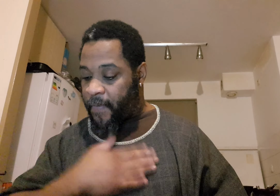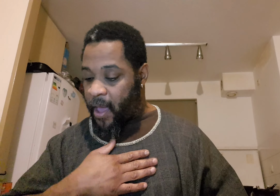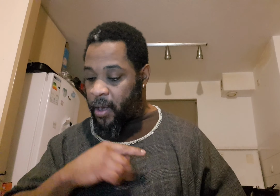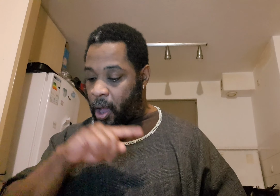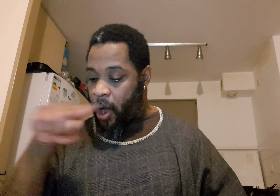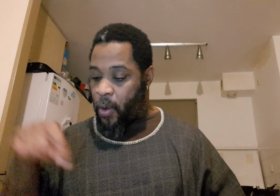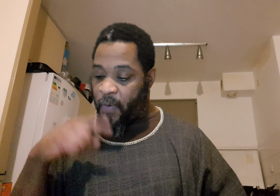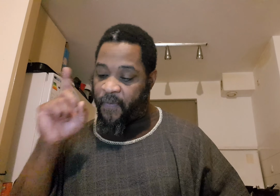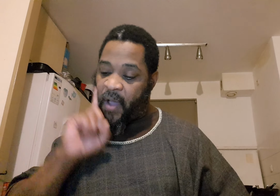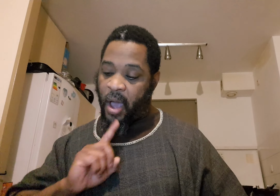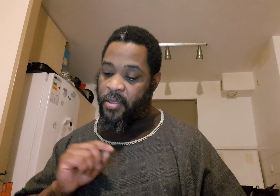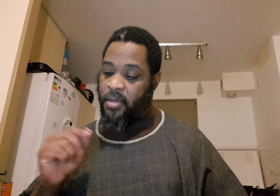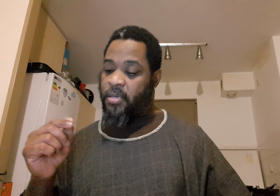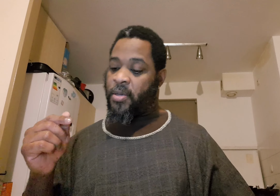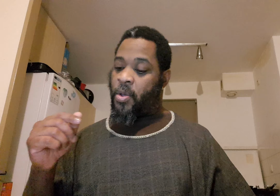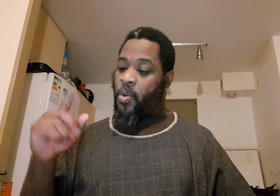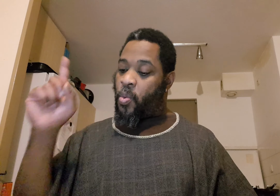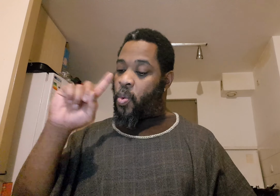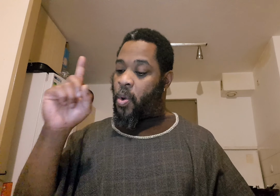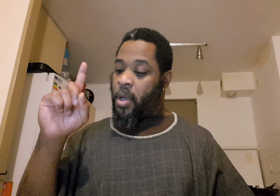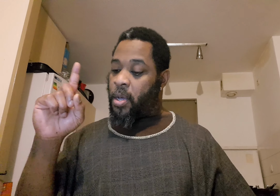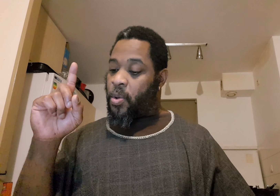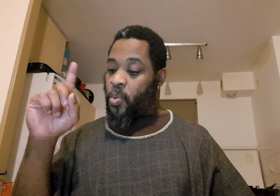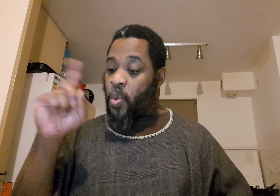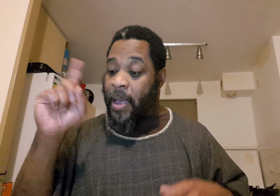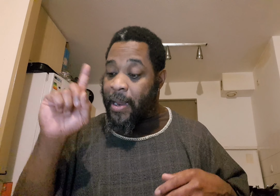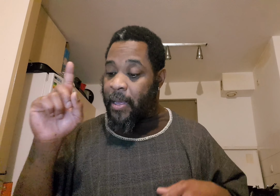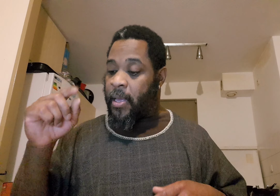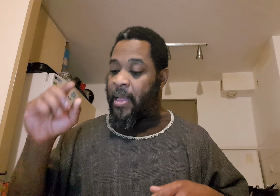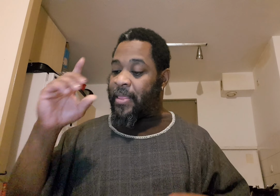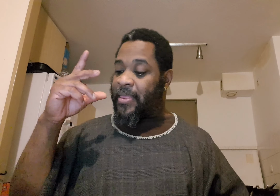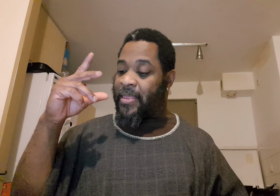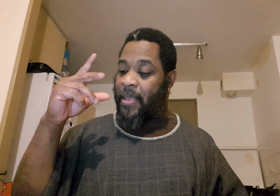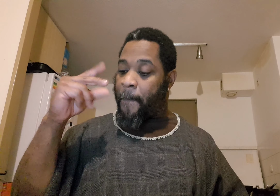from our fathers. Will